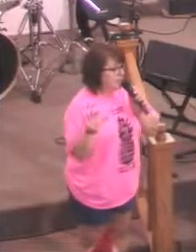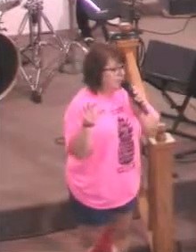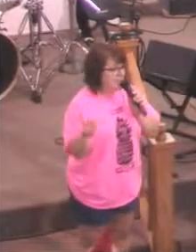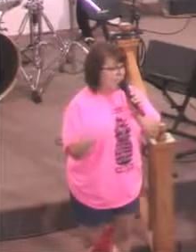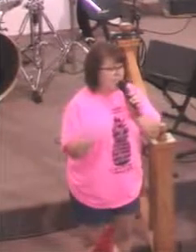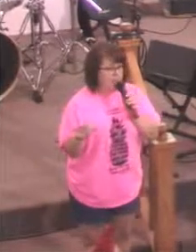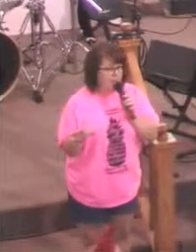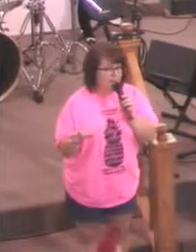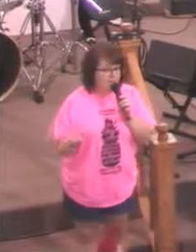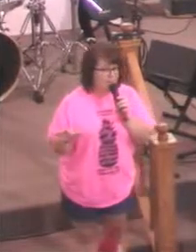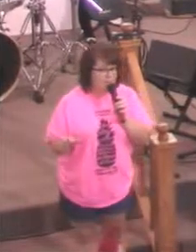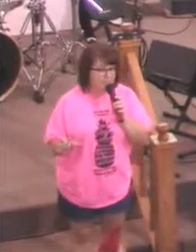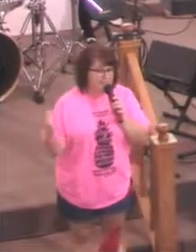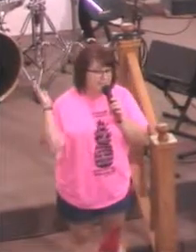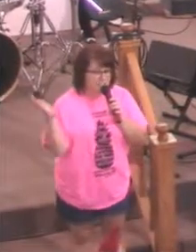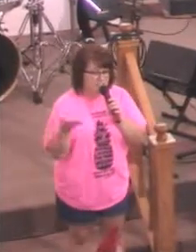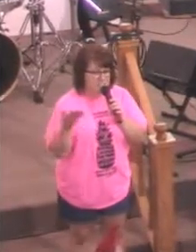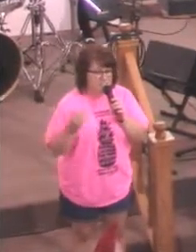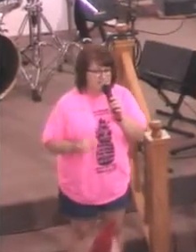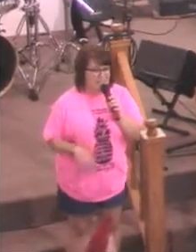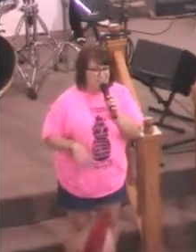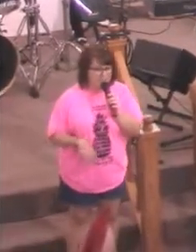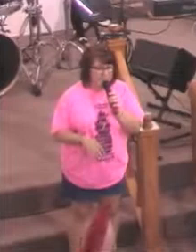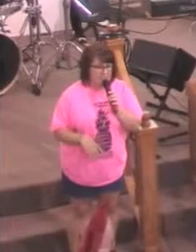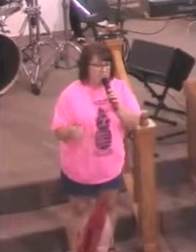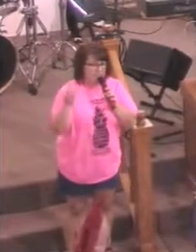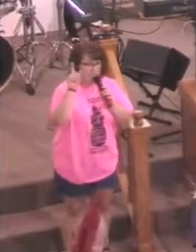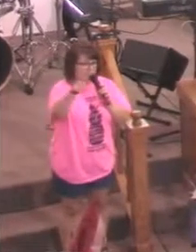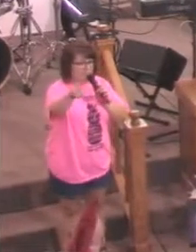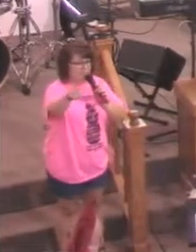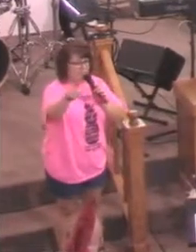told him when he walked in the building to slash the prices in half.